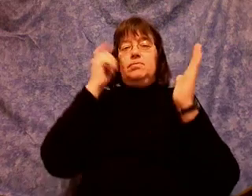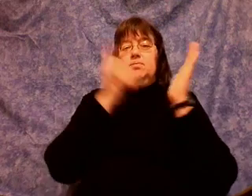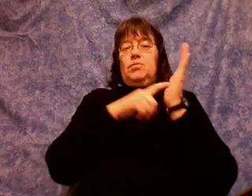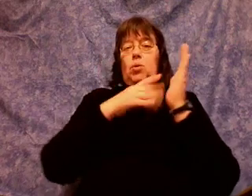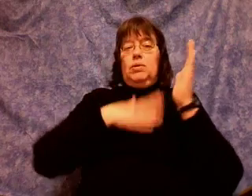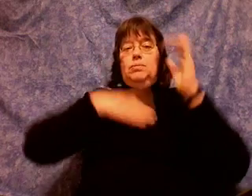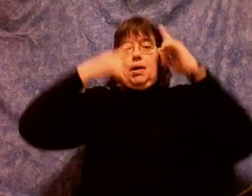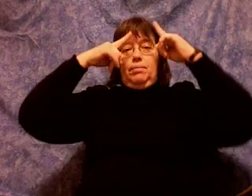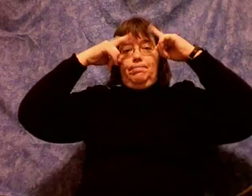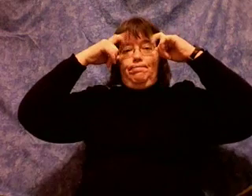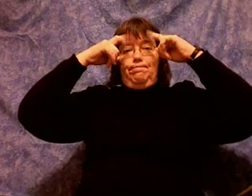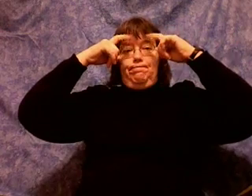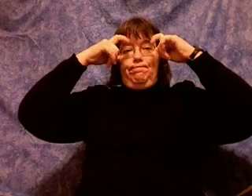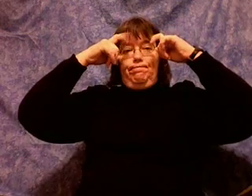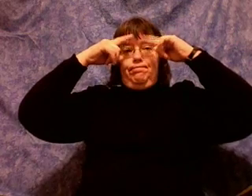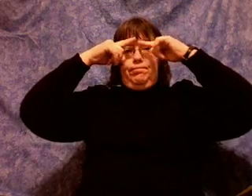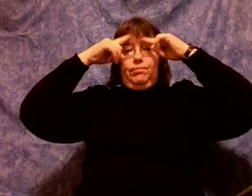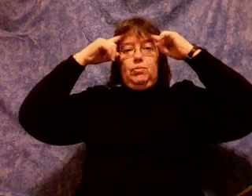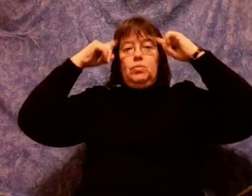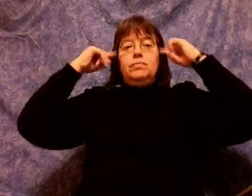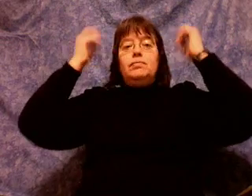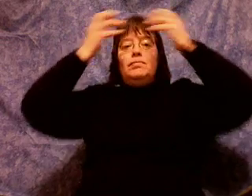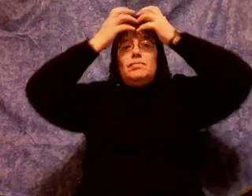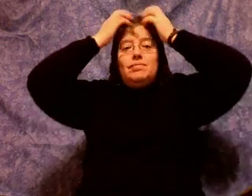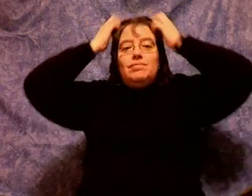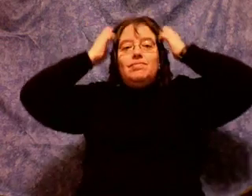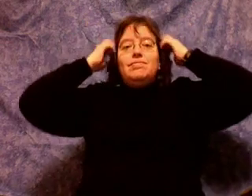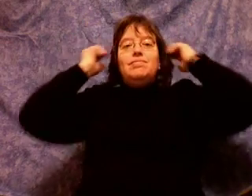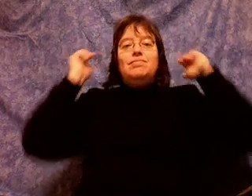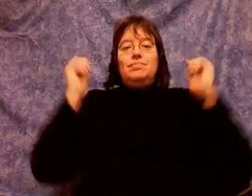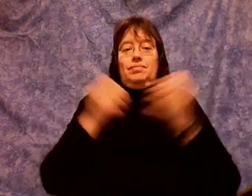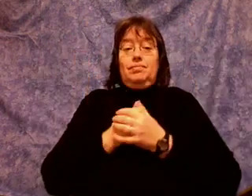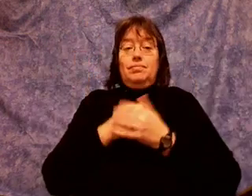there's also meaning on the eyebrows. Notice my eyebrows?